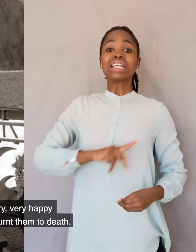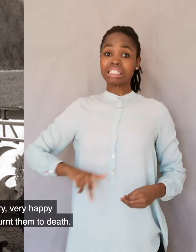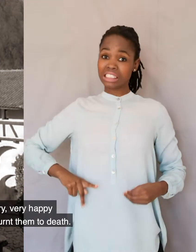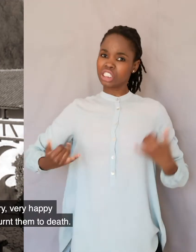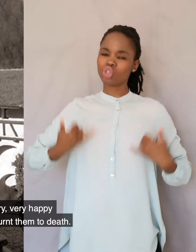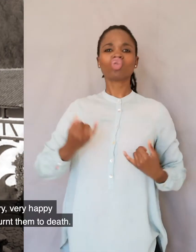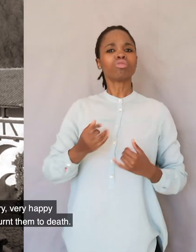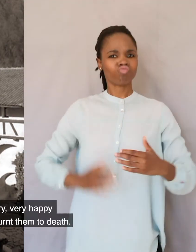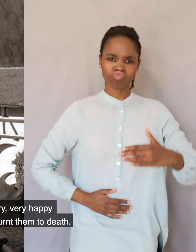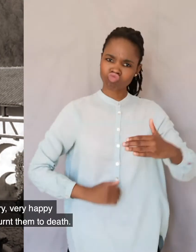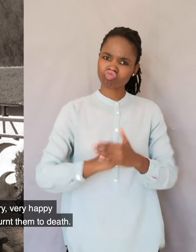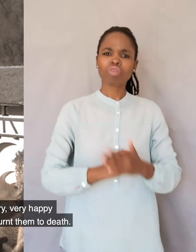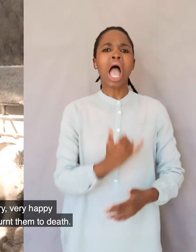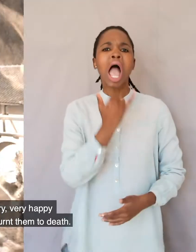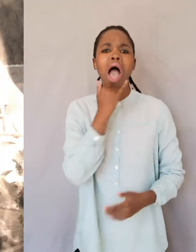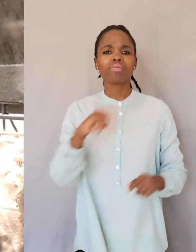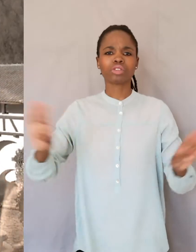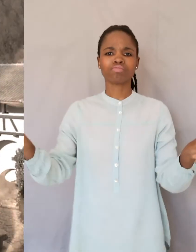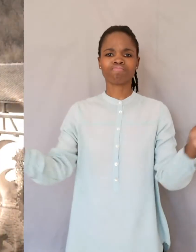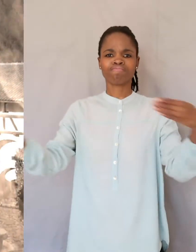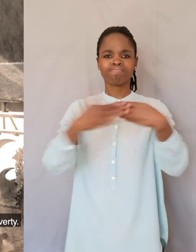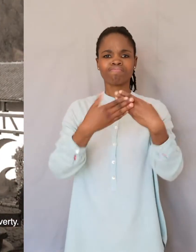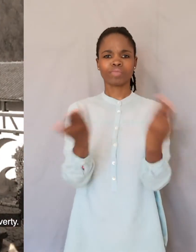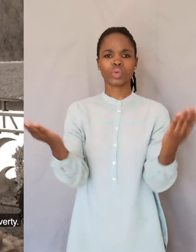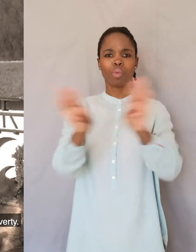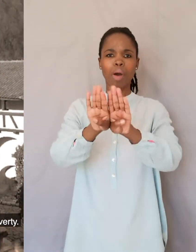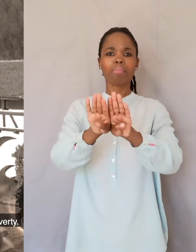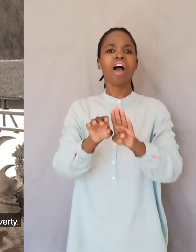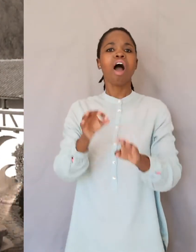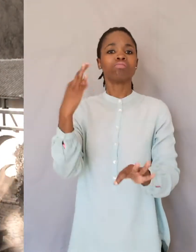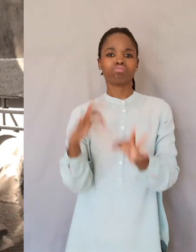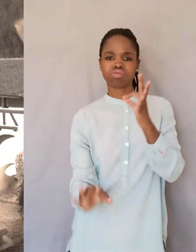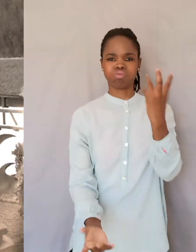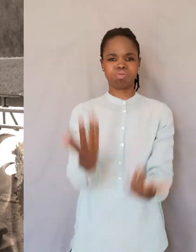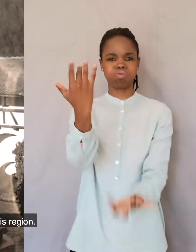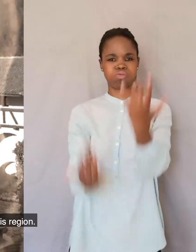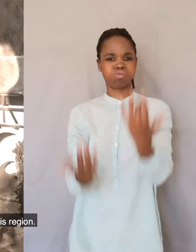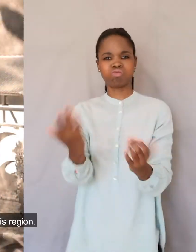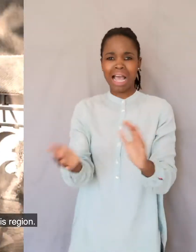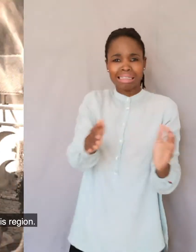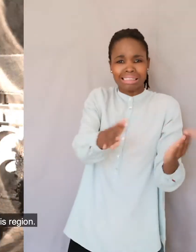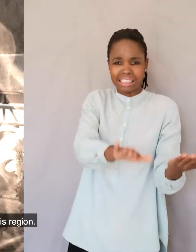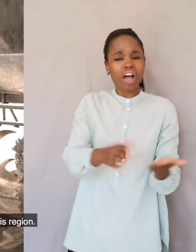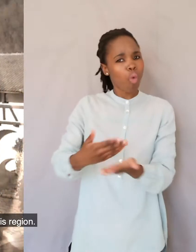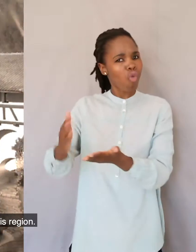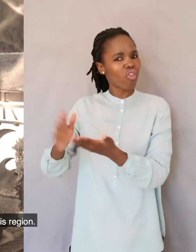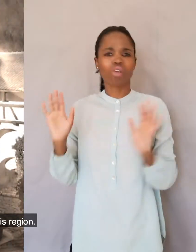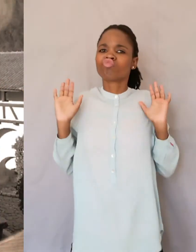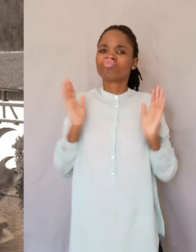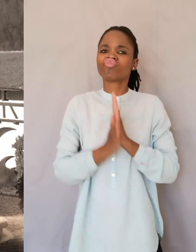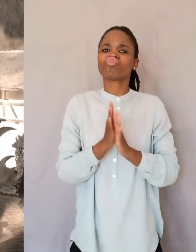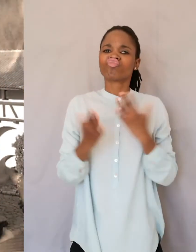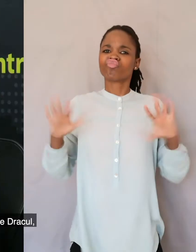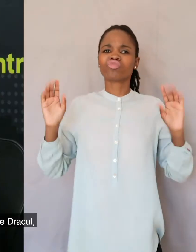And they were very, very happy. He closed the doors and burnt them to death. He eradicated poverty. So he did his bit for his